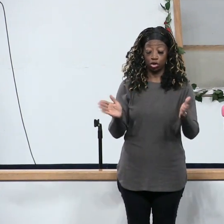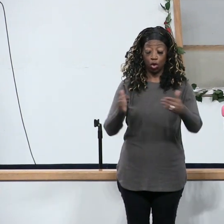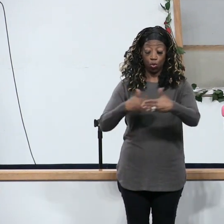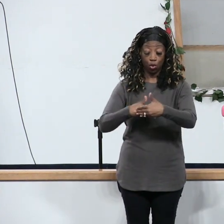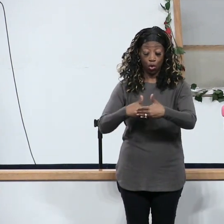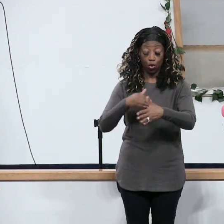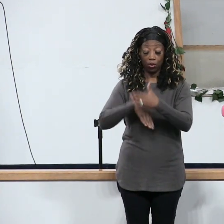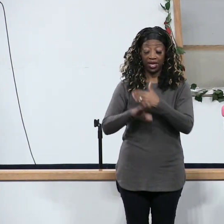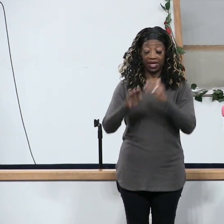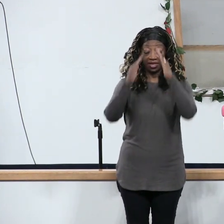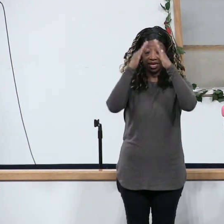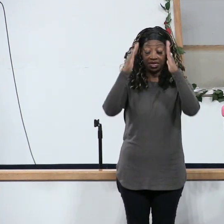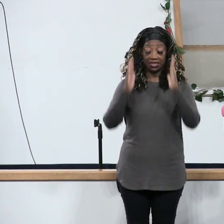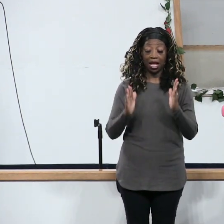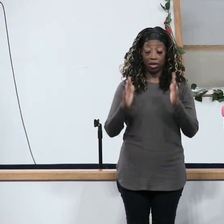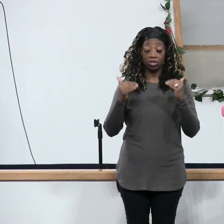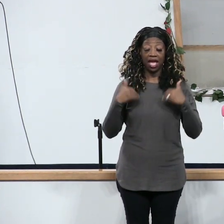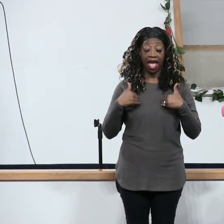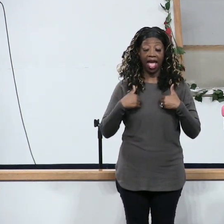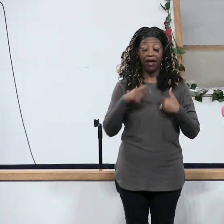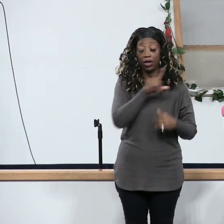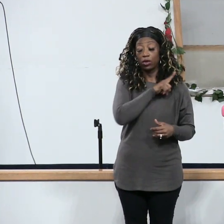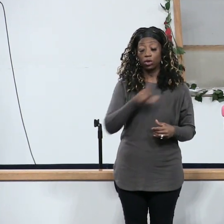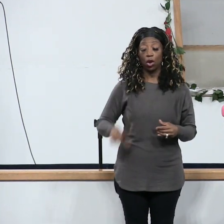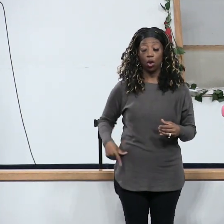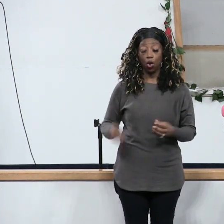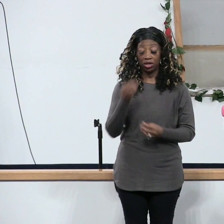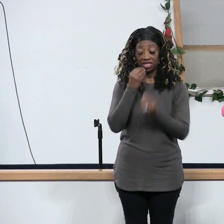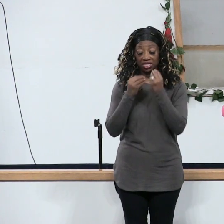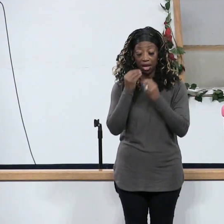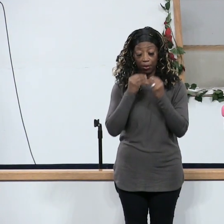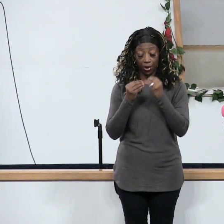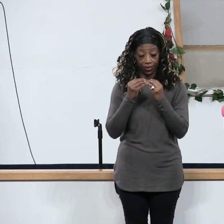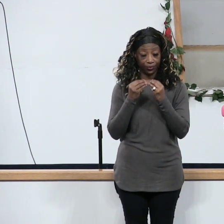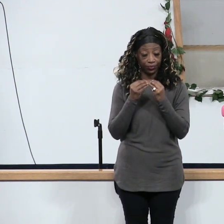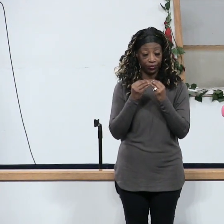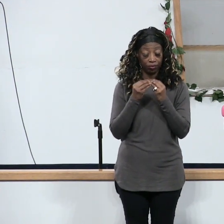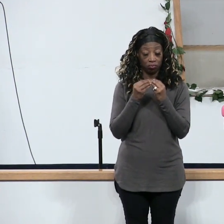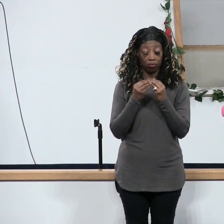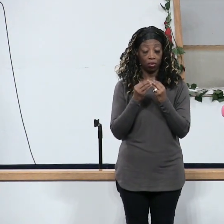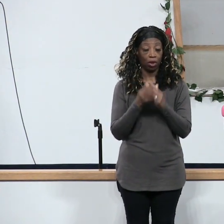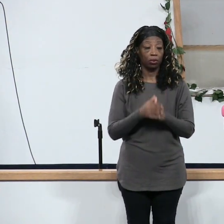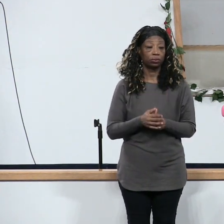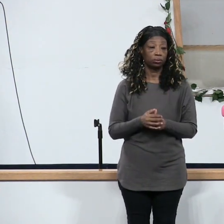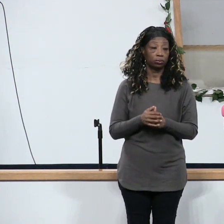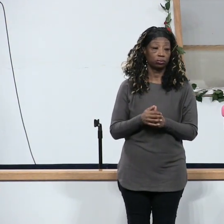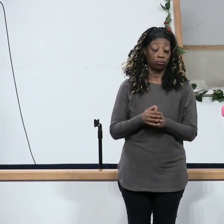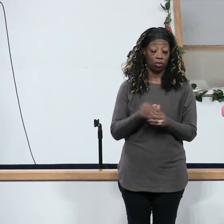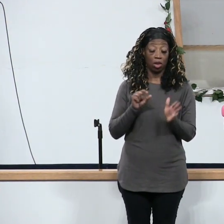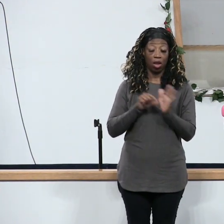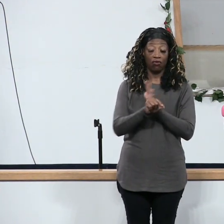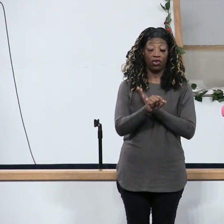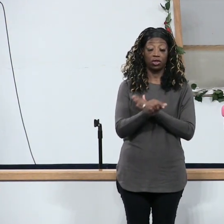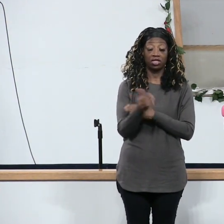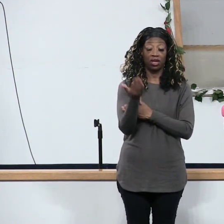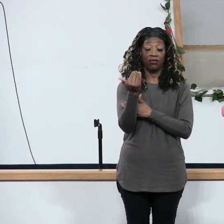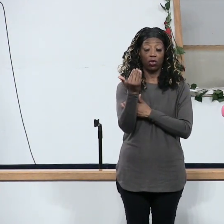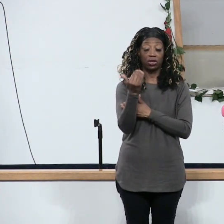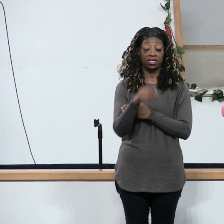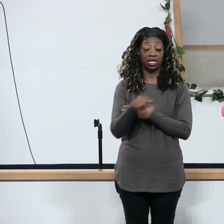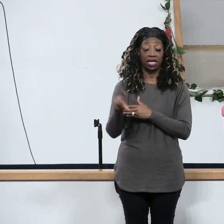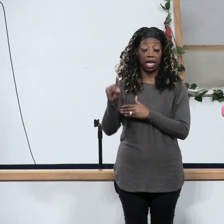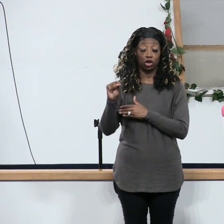the Passover meal there. And it is in the upper room that we pick up our text this morning in verses 14 through